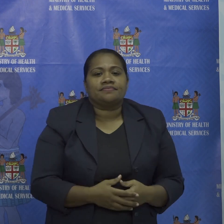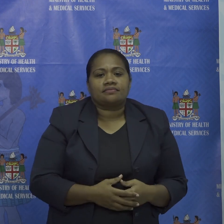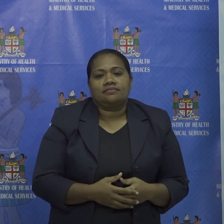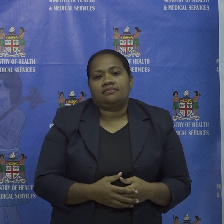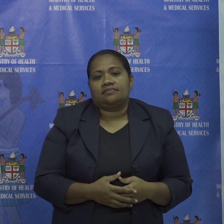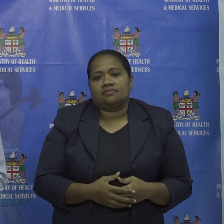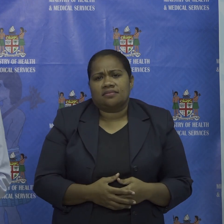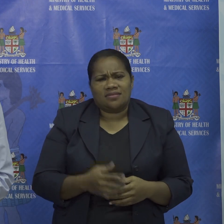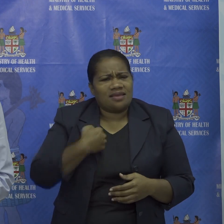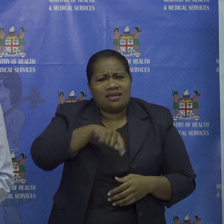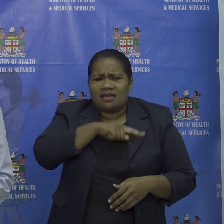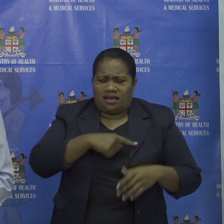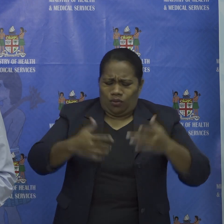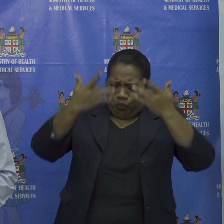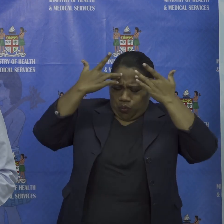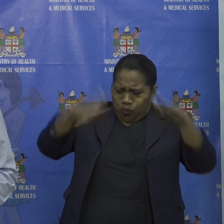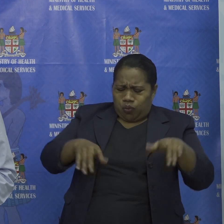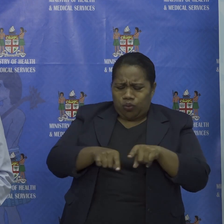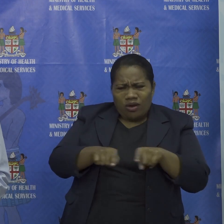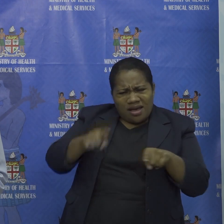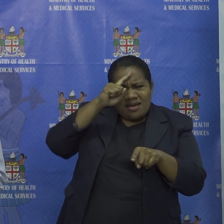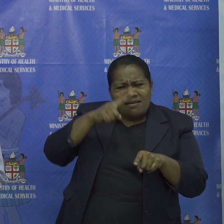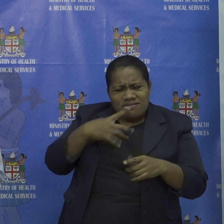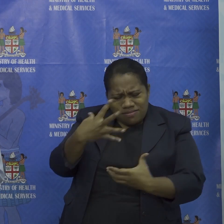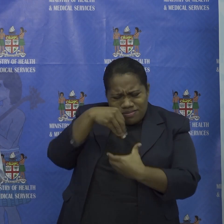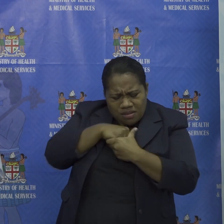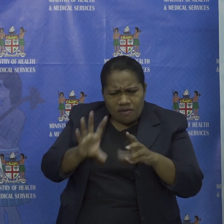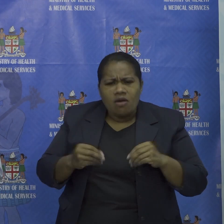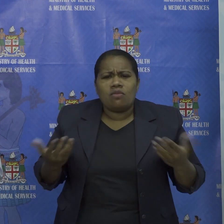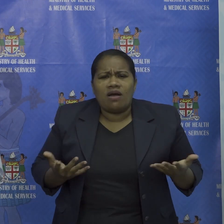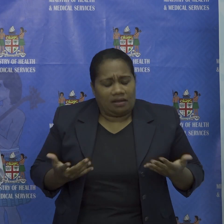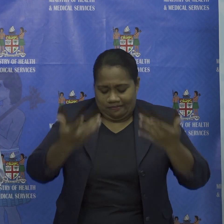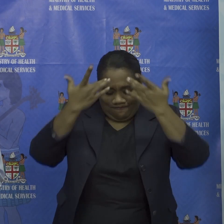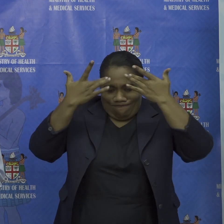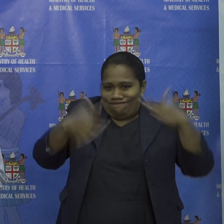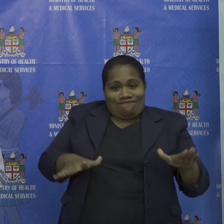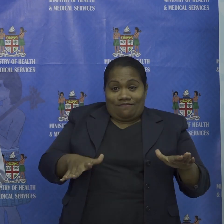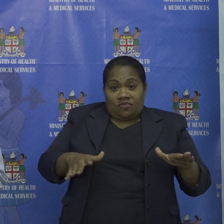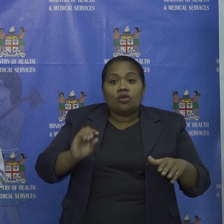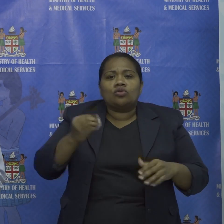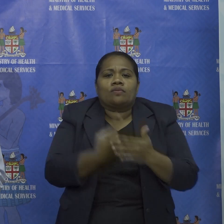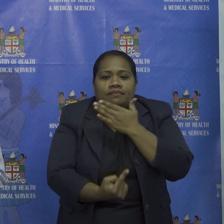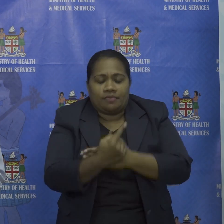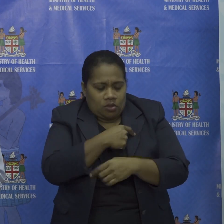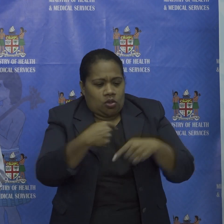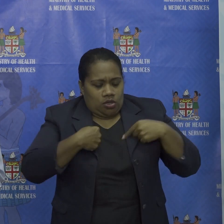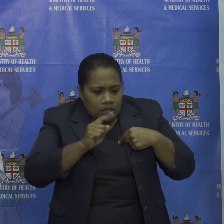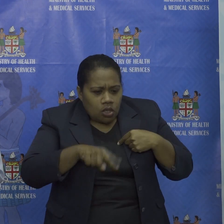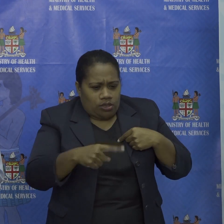We do not know where either of these clusters originated. We are continuing to investigate any possible links with existing